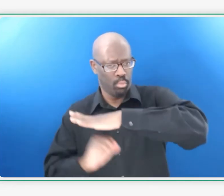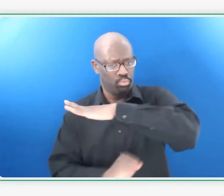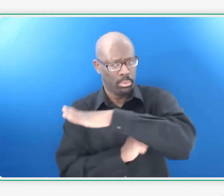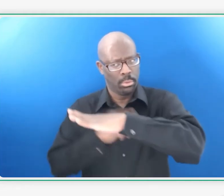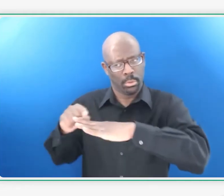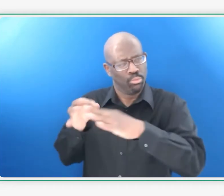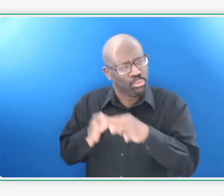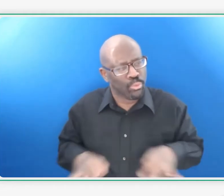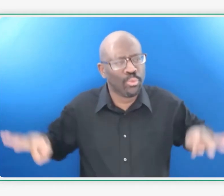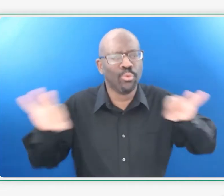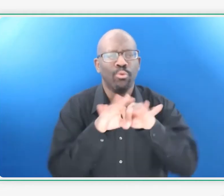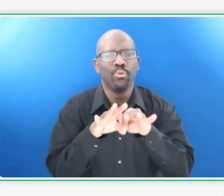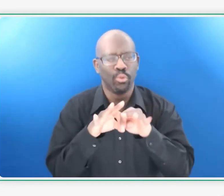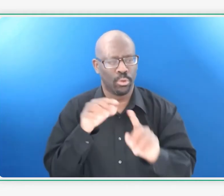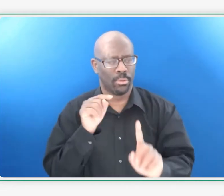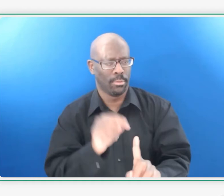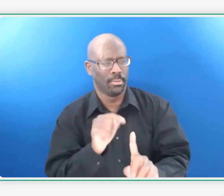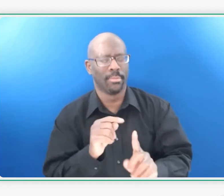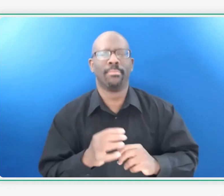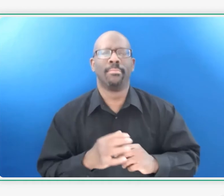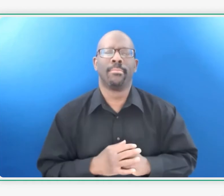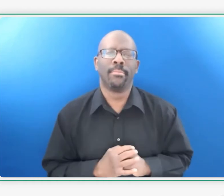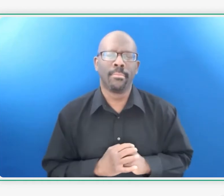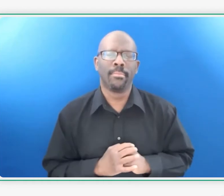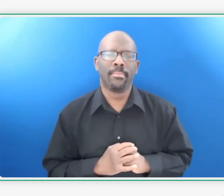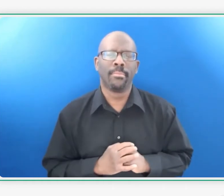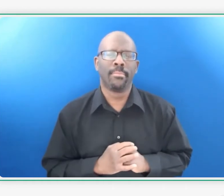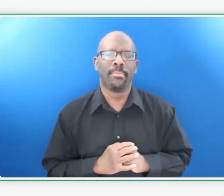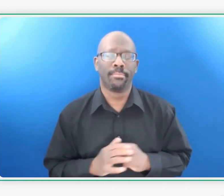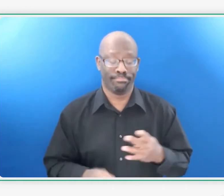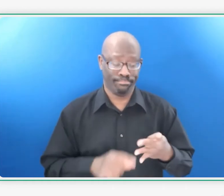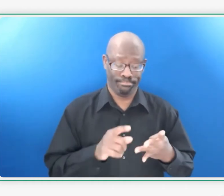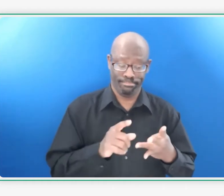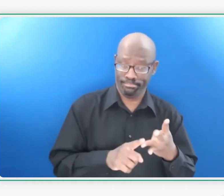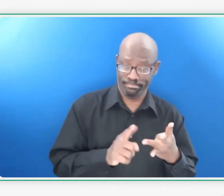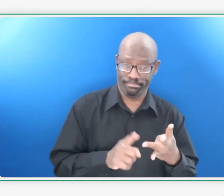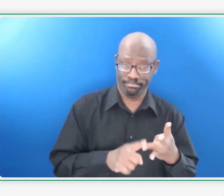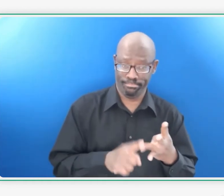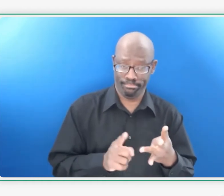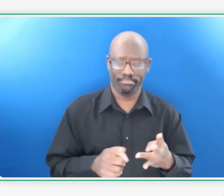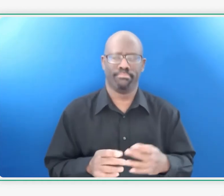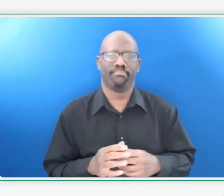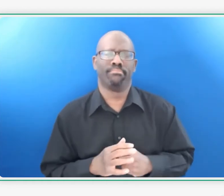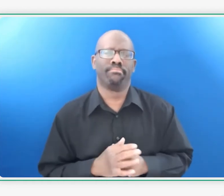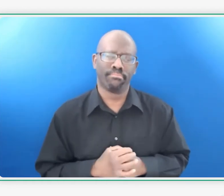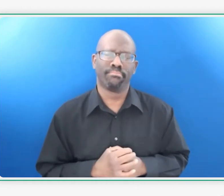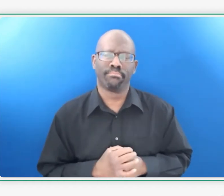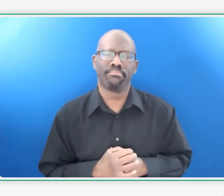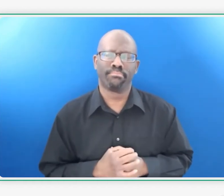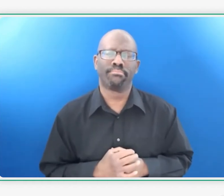Second, we'll recognize the importance of building a robust foundation centered around financial literacy.